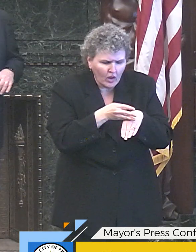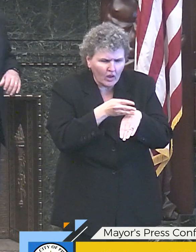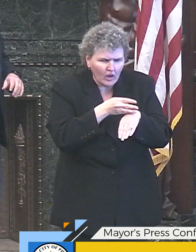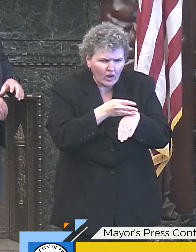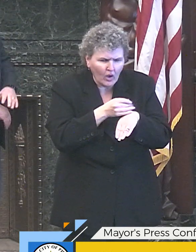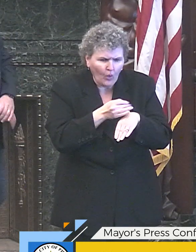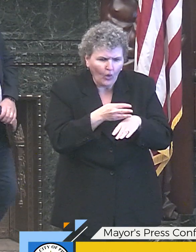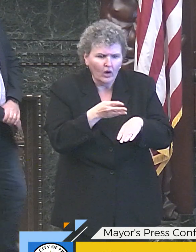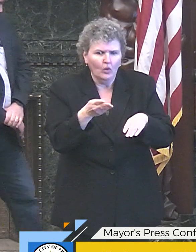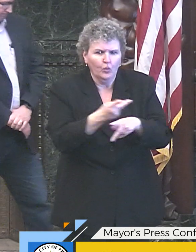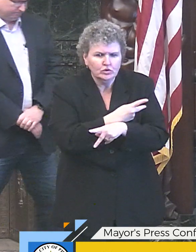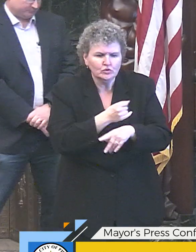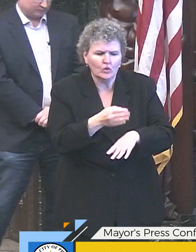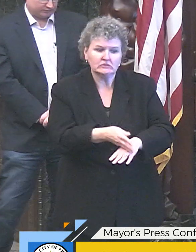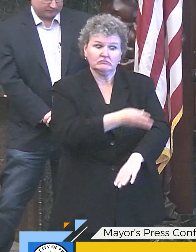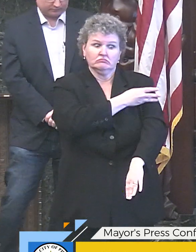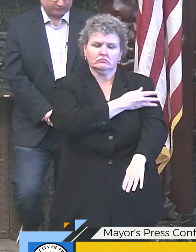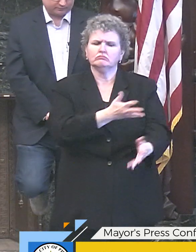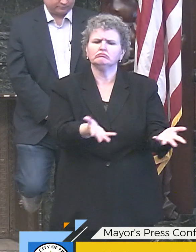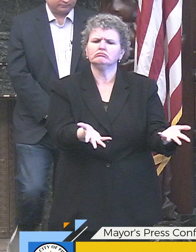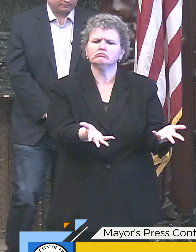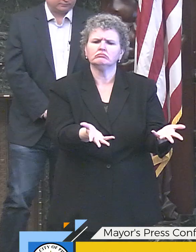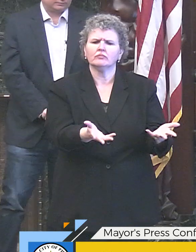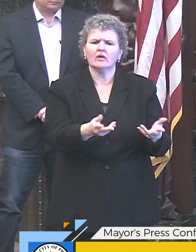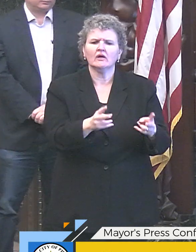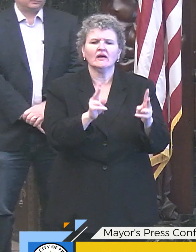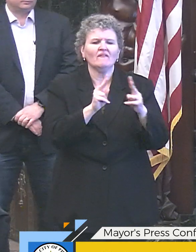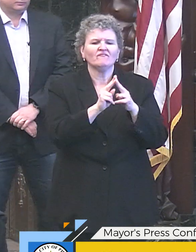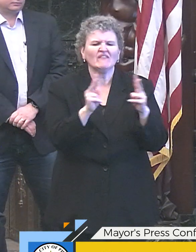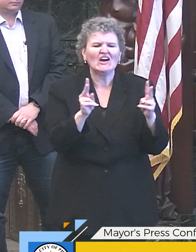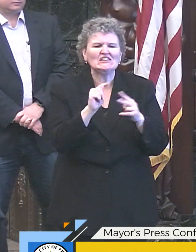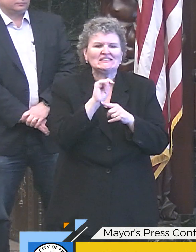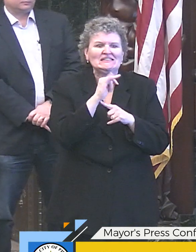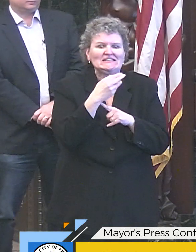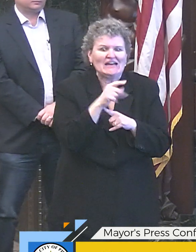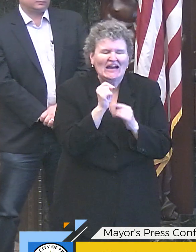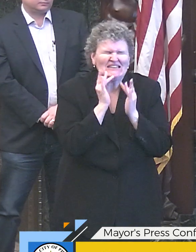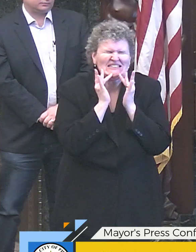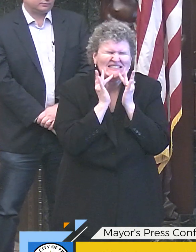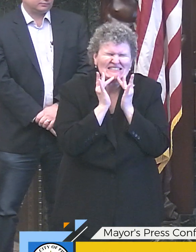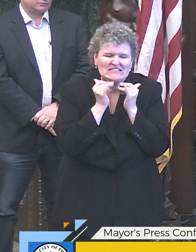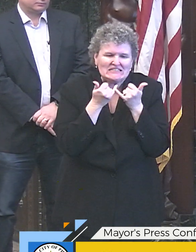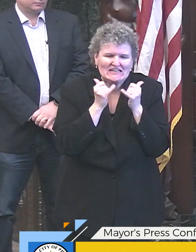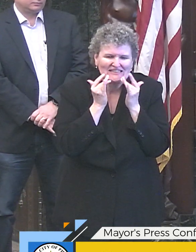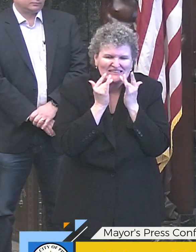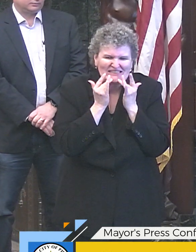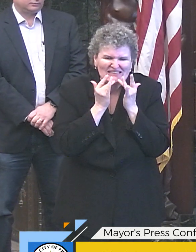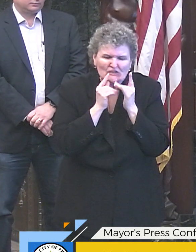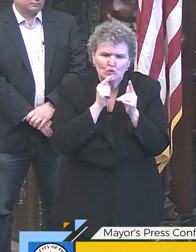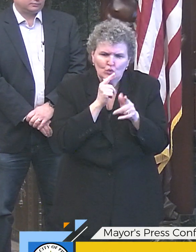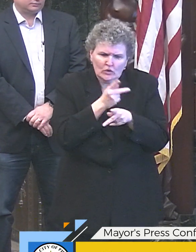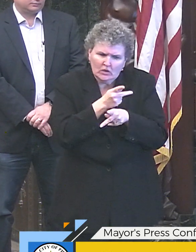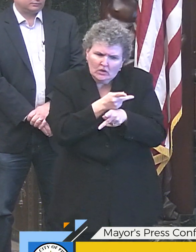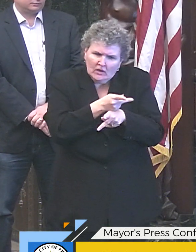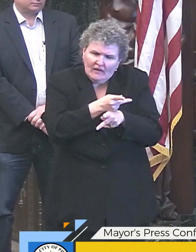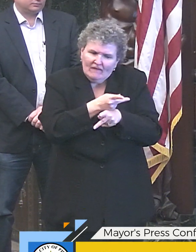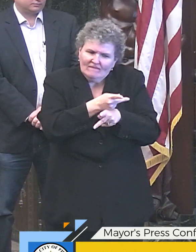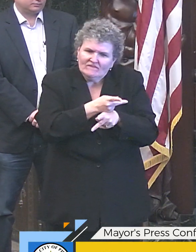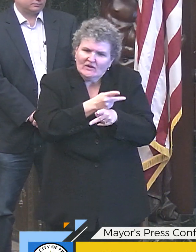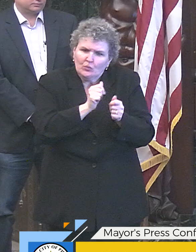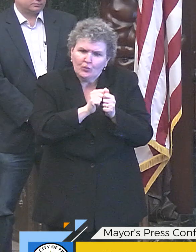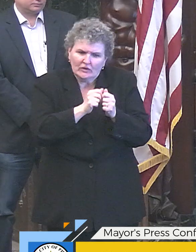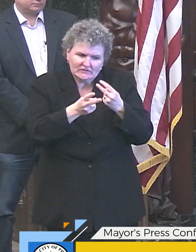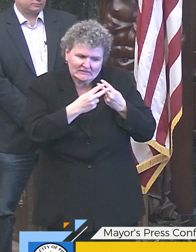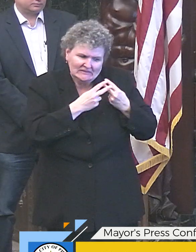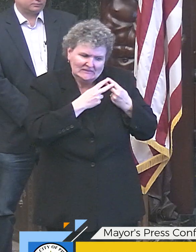better? I can only say it's very tight. The hospitals are having to be very careful about conserving the PPE we have. They all have